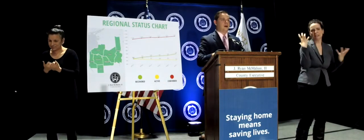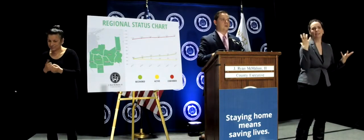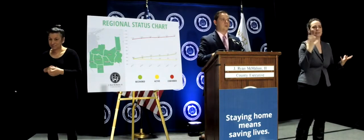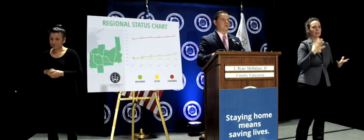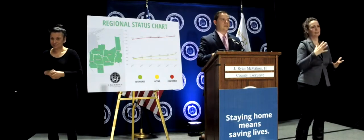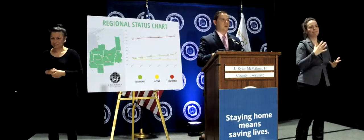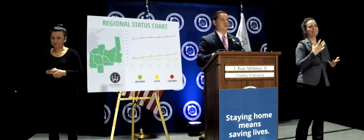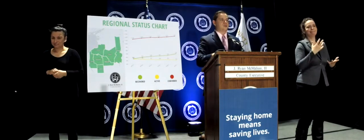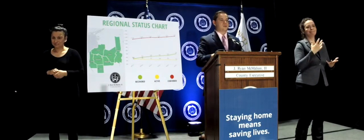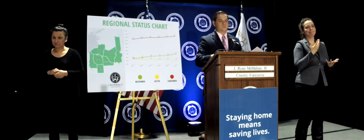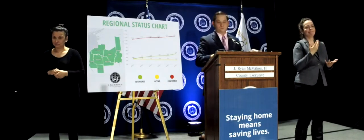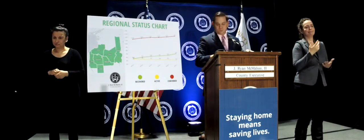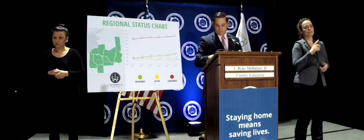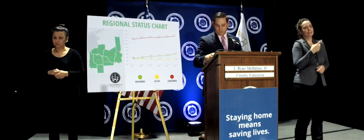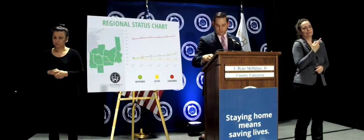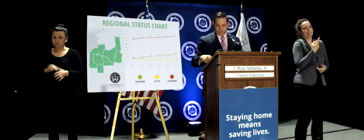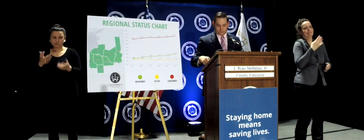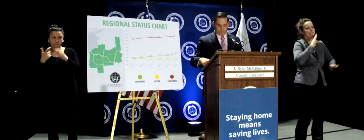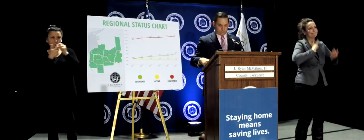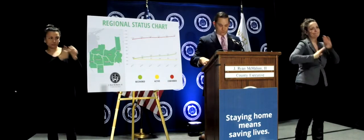that, we'll take questions.